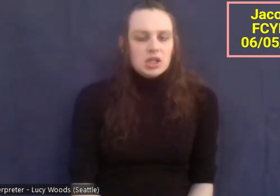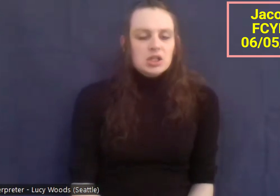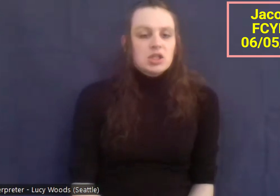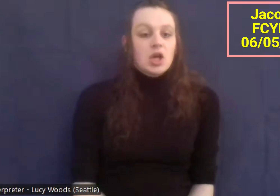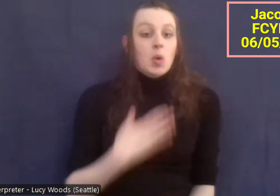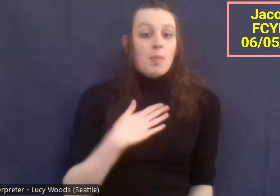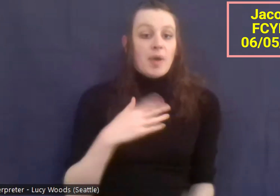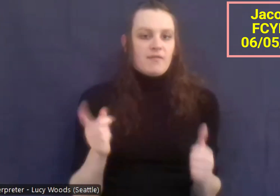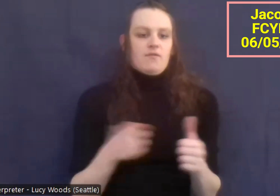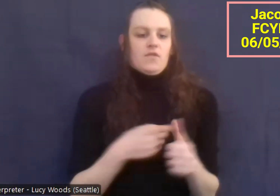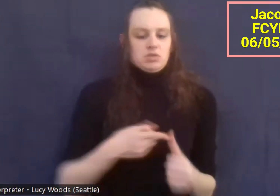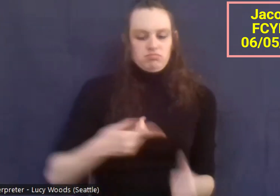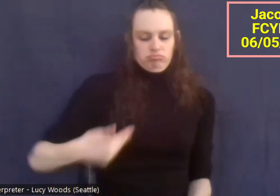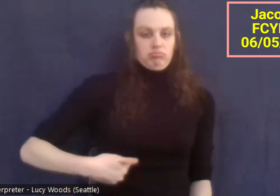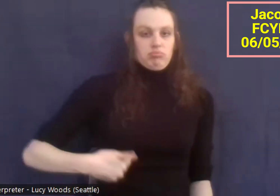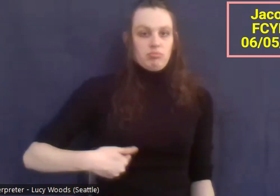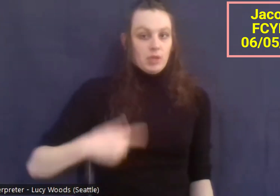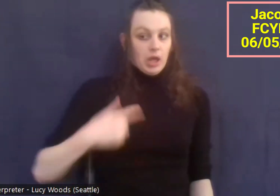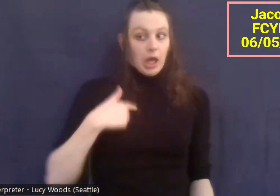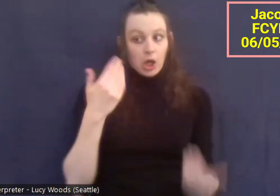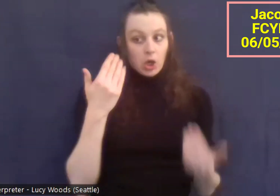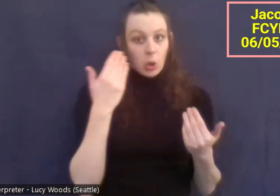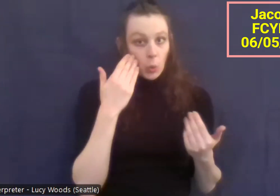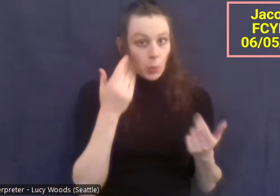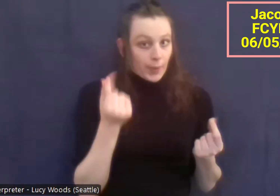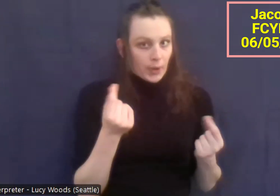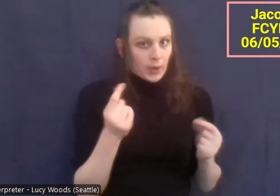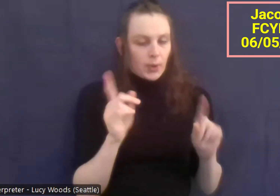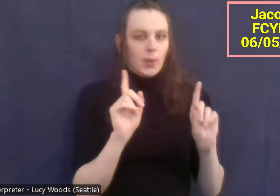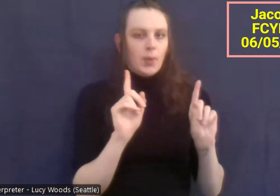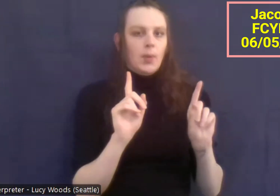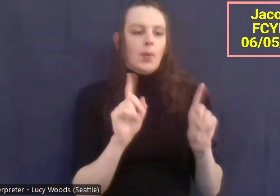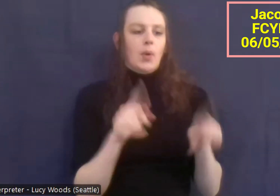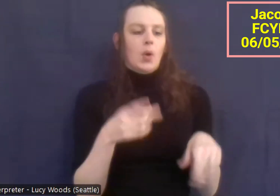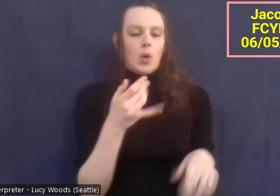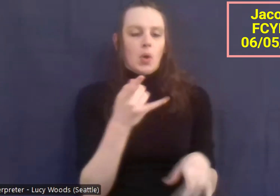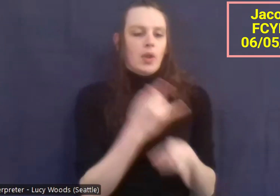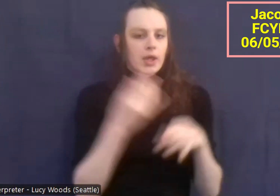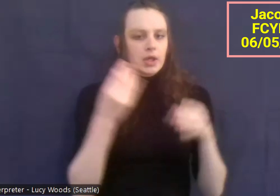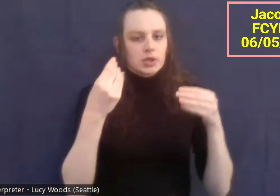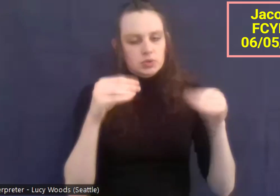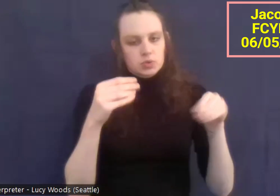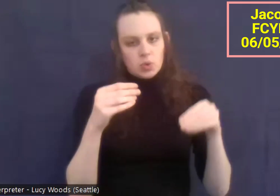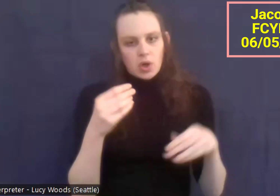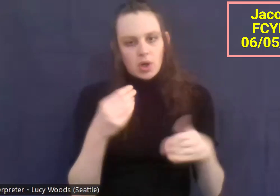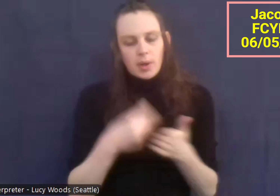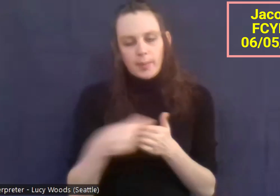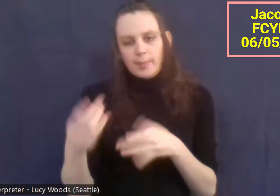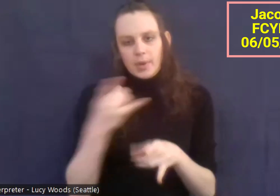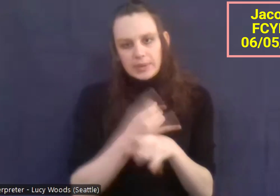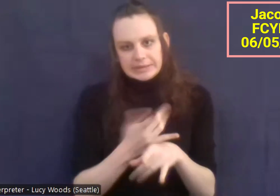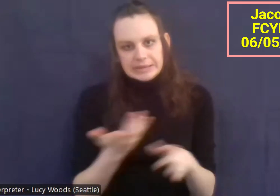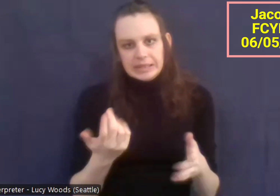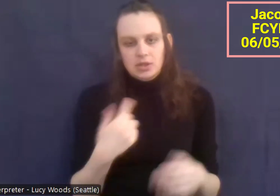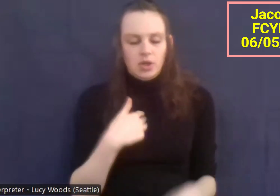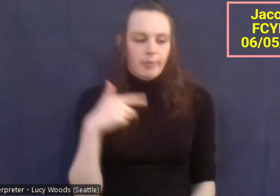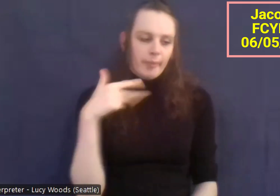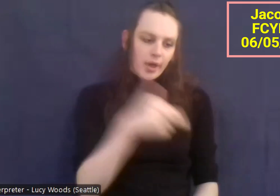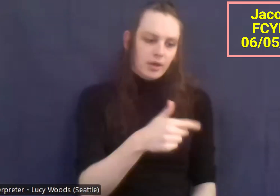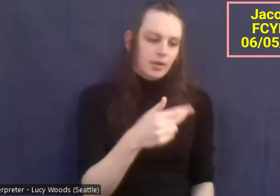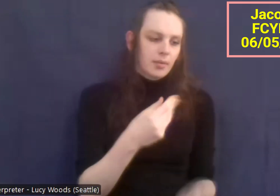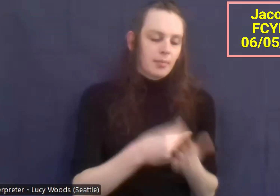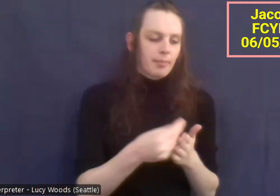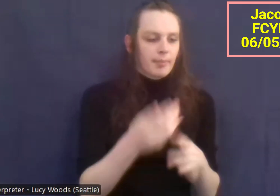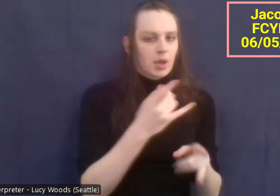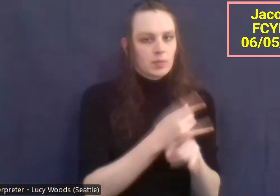instinct when he handed me that $20 bill was to go to the liquor store and buy a fifth of whiskey. I walked over, I got the bottle of whiskey, and I walked